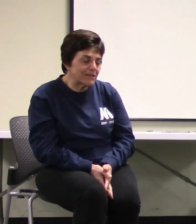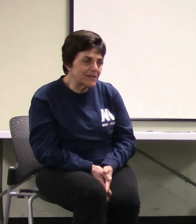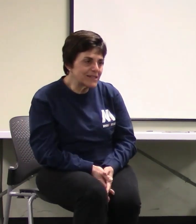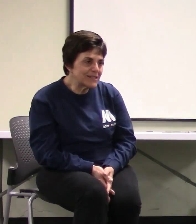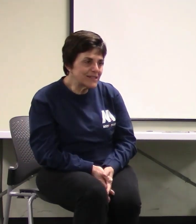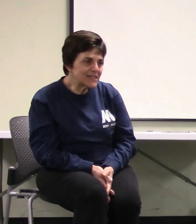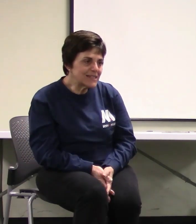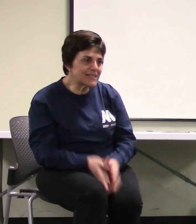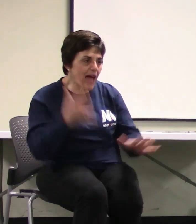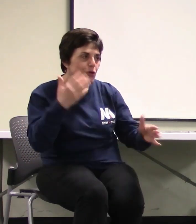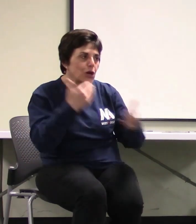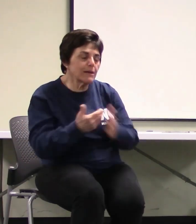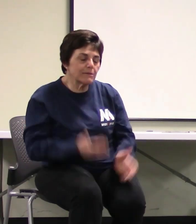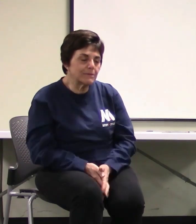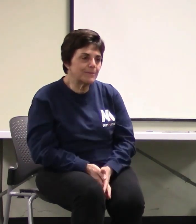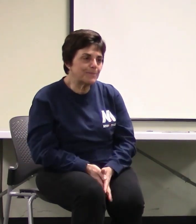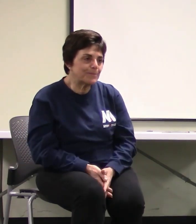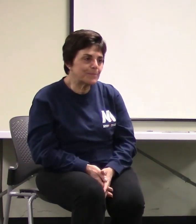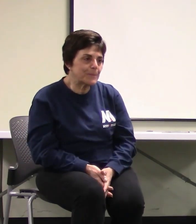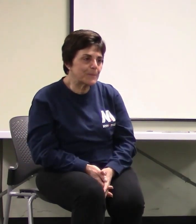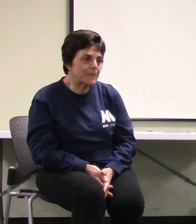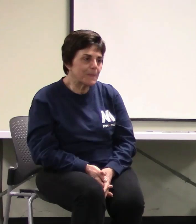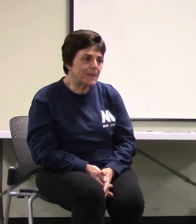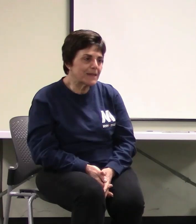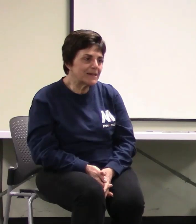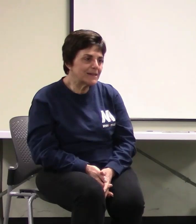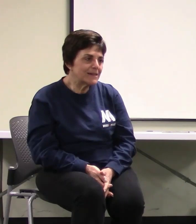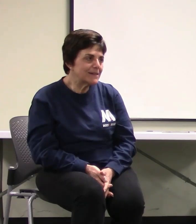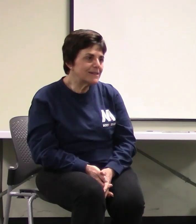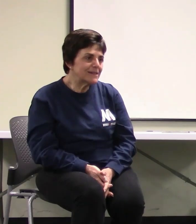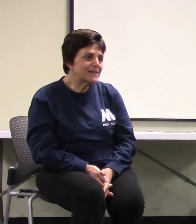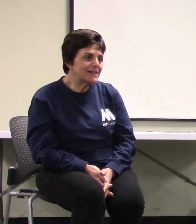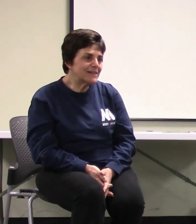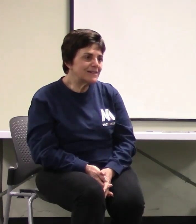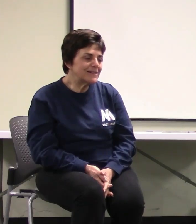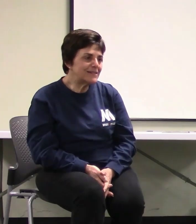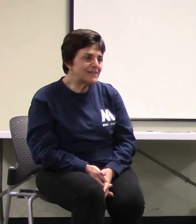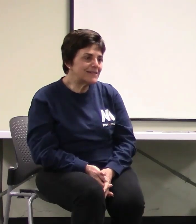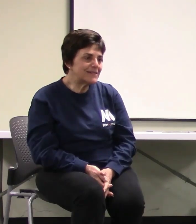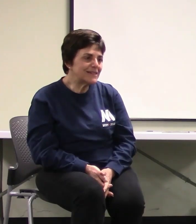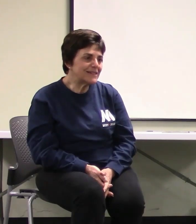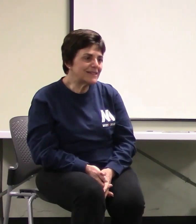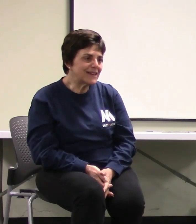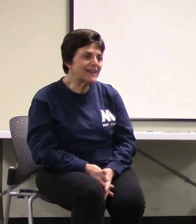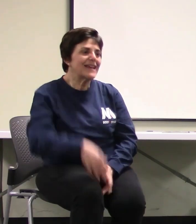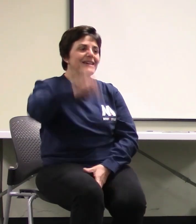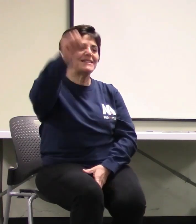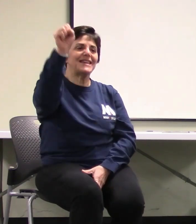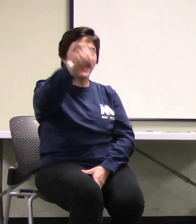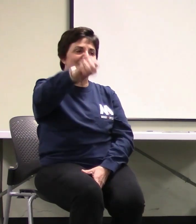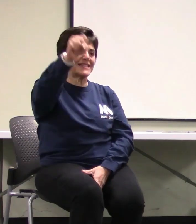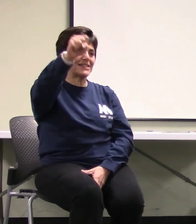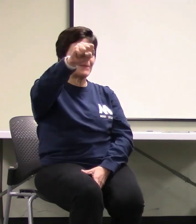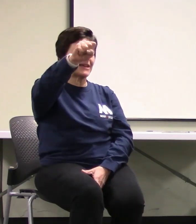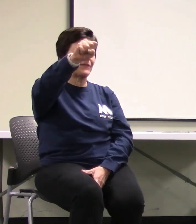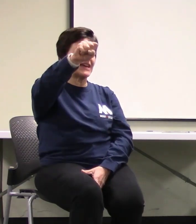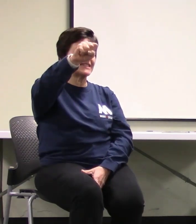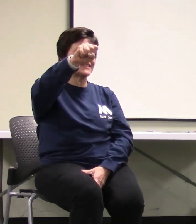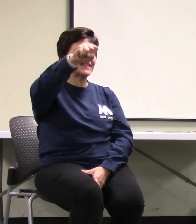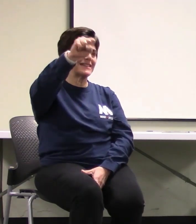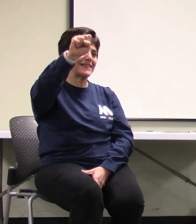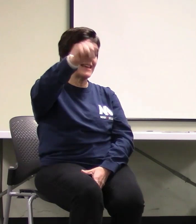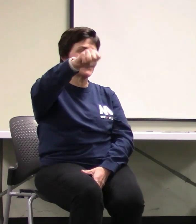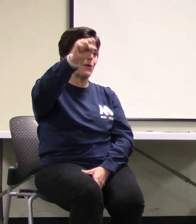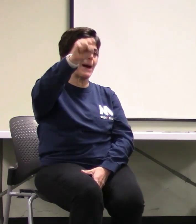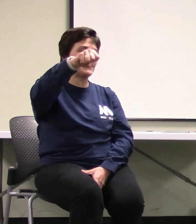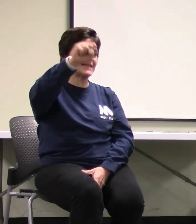fun. Sound good? Yeah? Can you show us how to say yeah? Yes. Make a